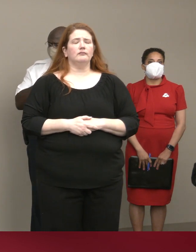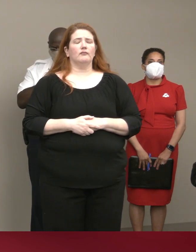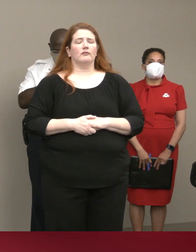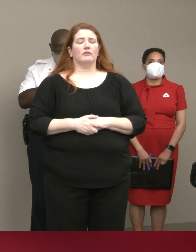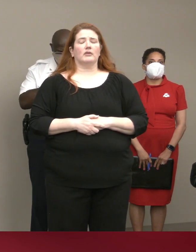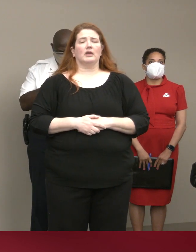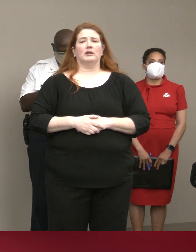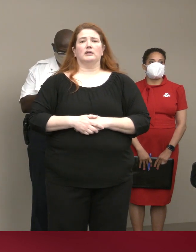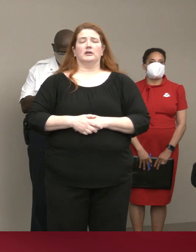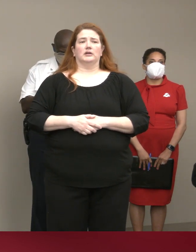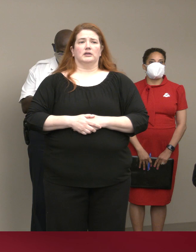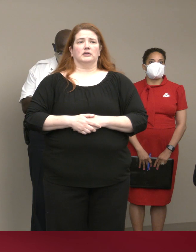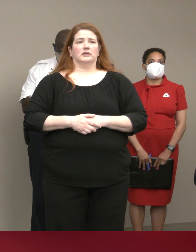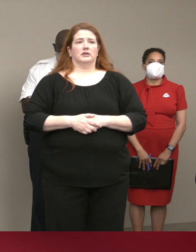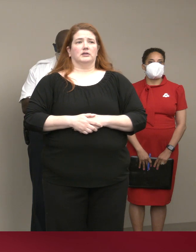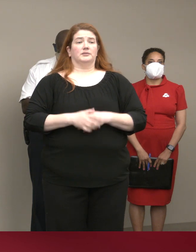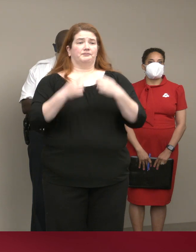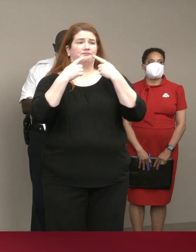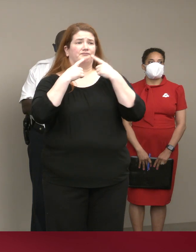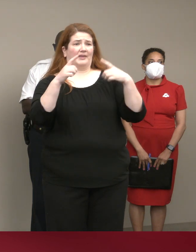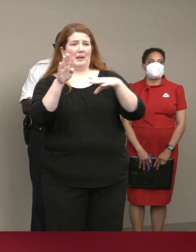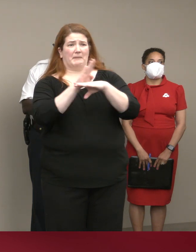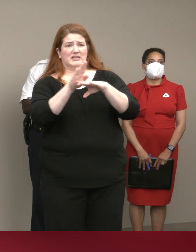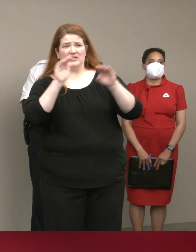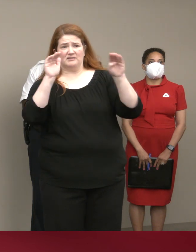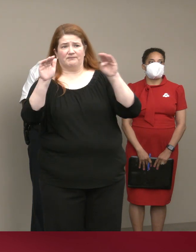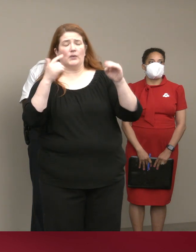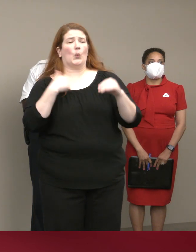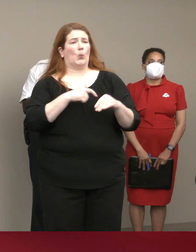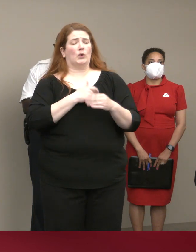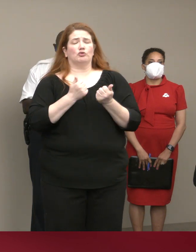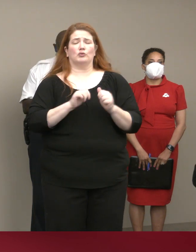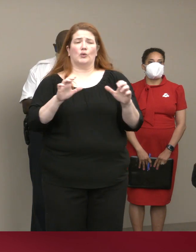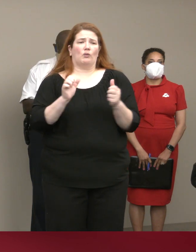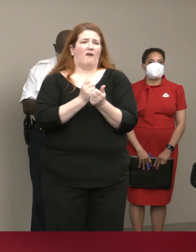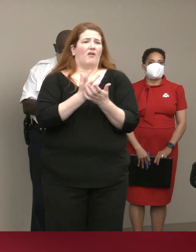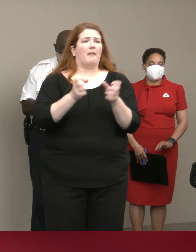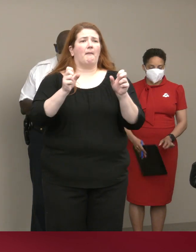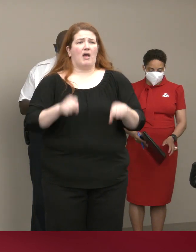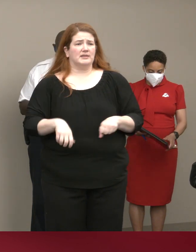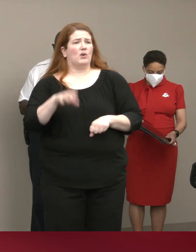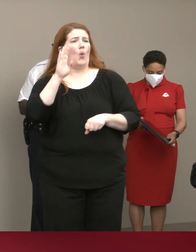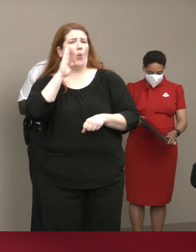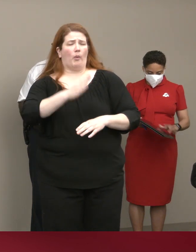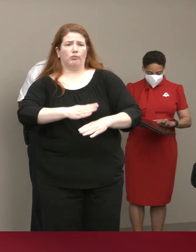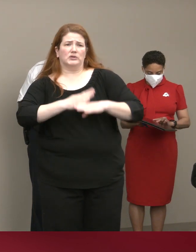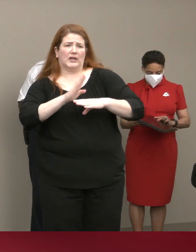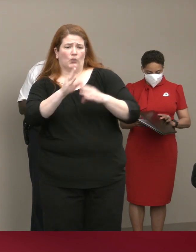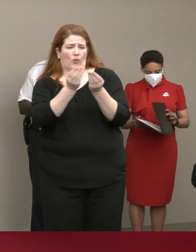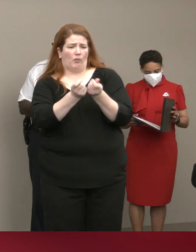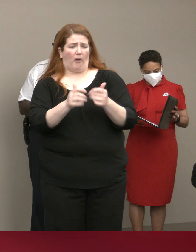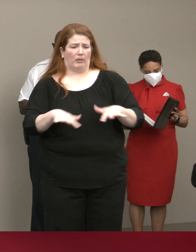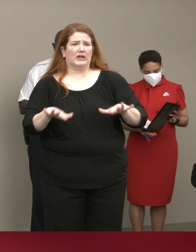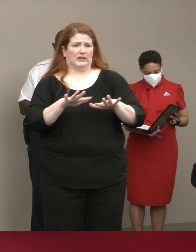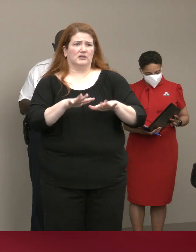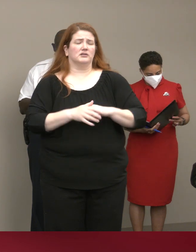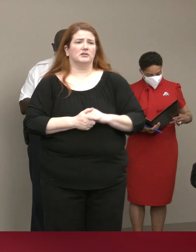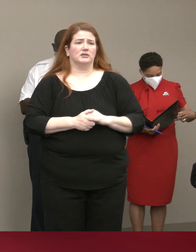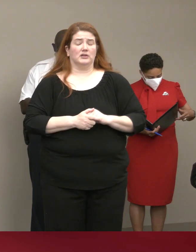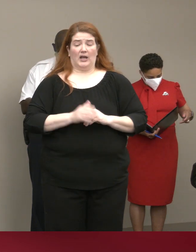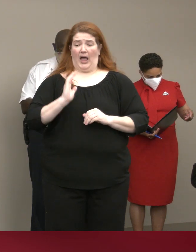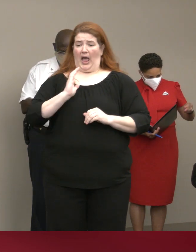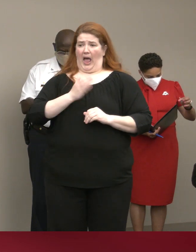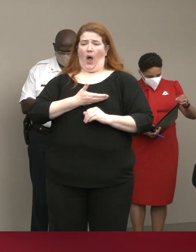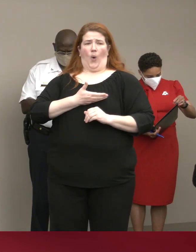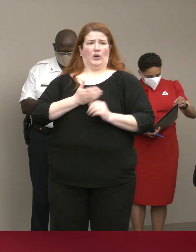our businesses, we will do everything we can to protect your property. To our